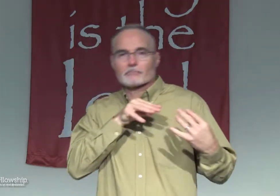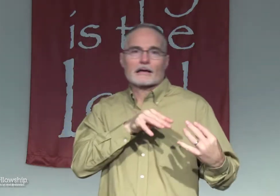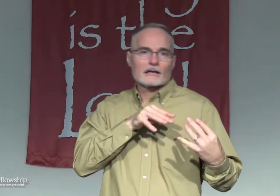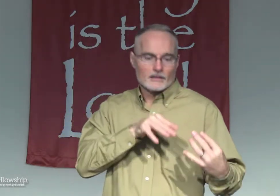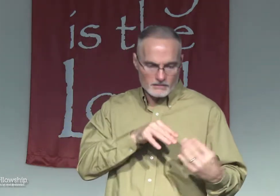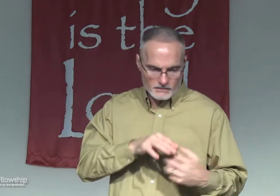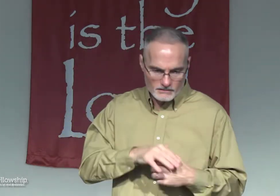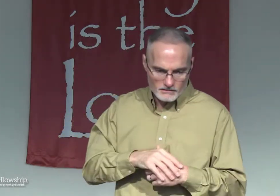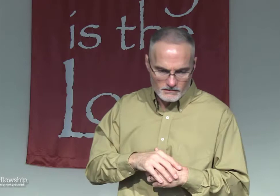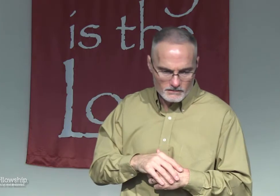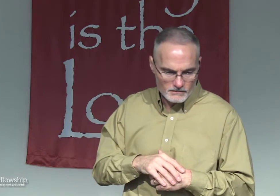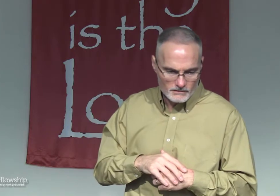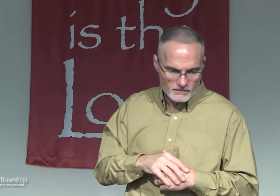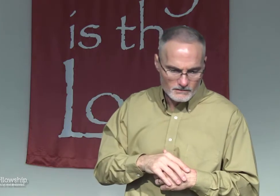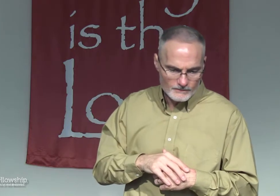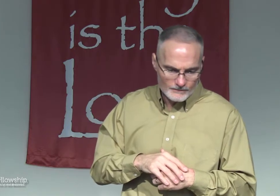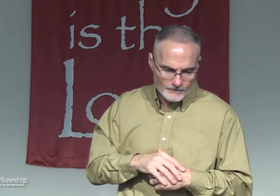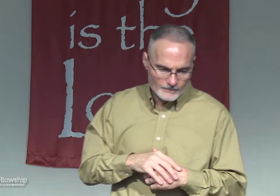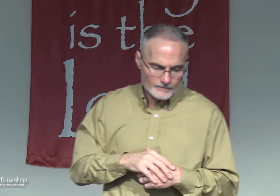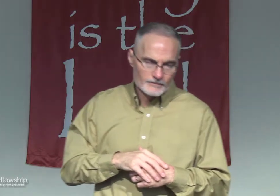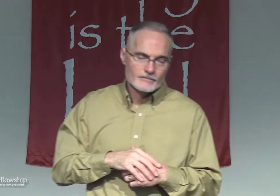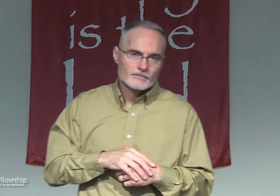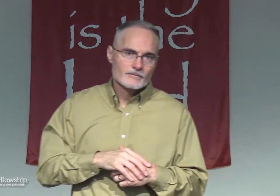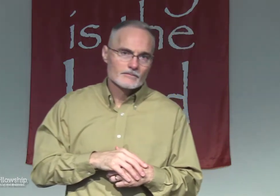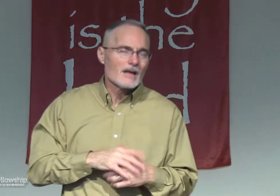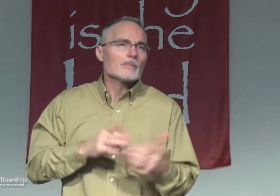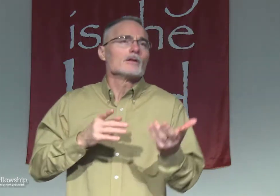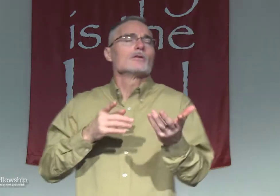God doesn't want us to struggle, to battle.